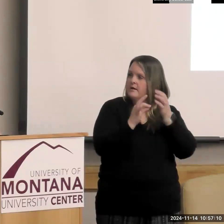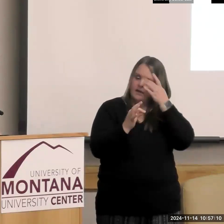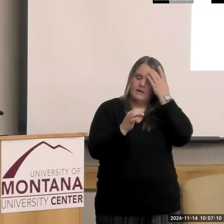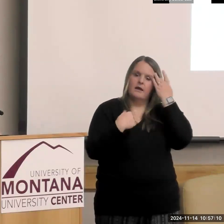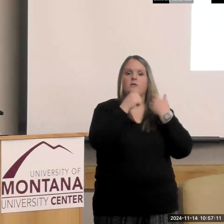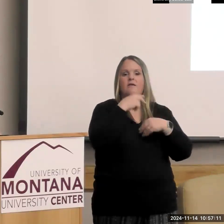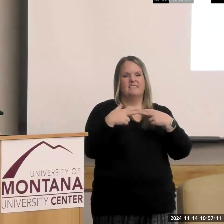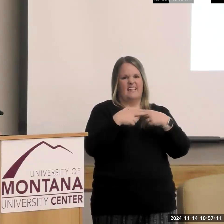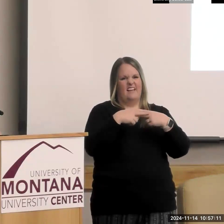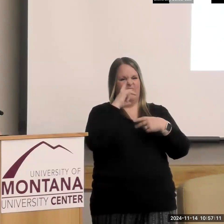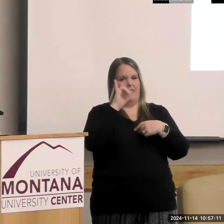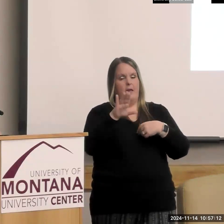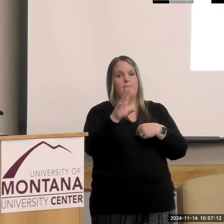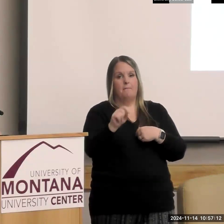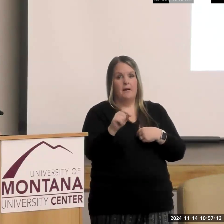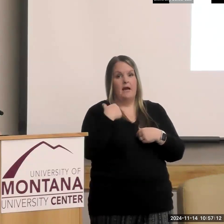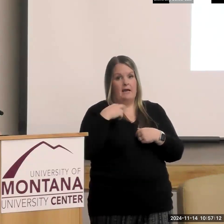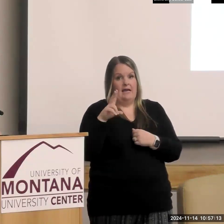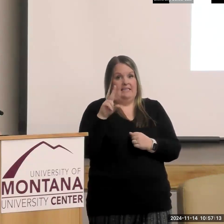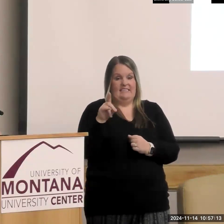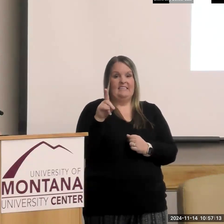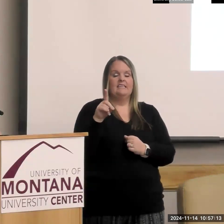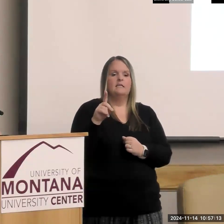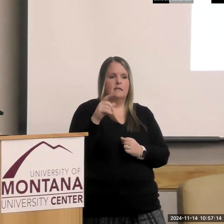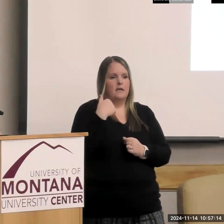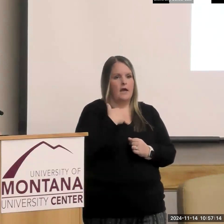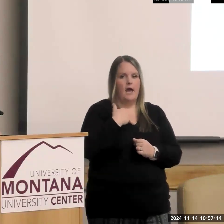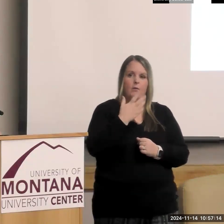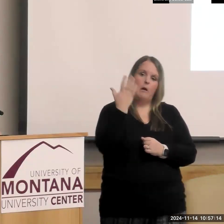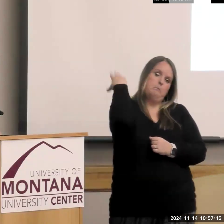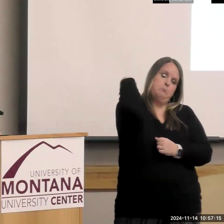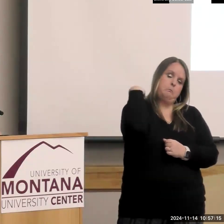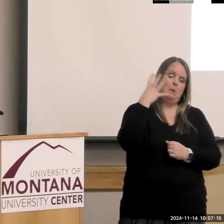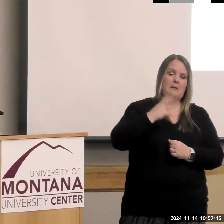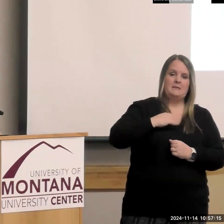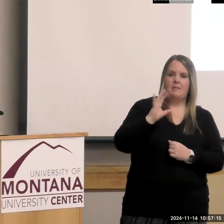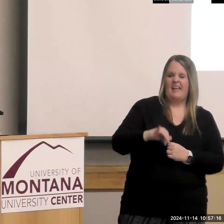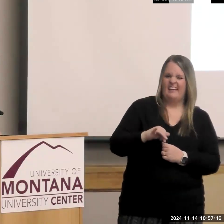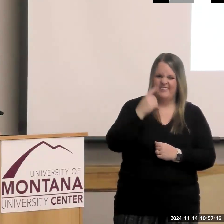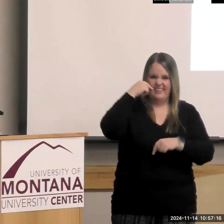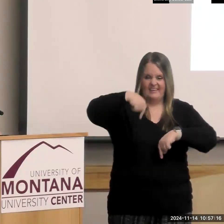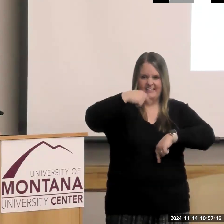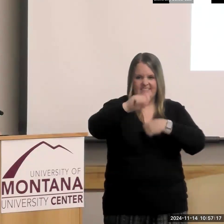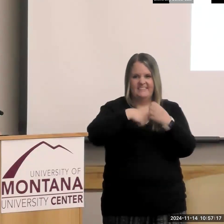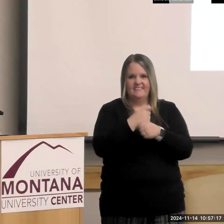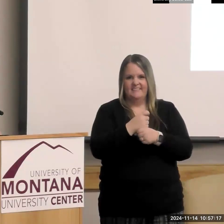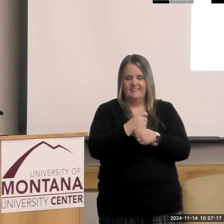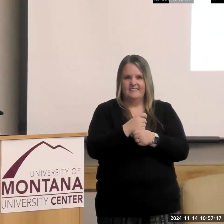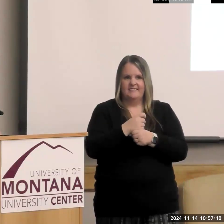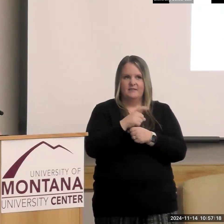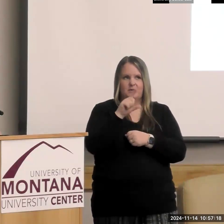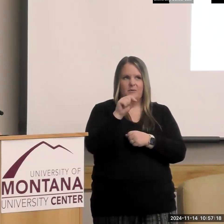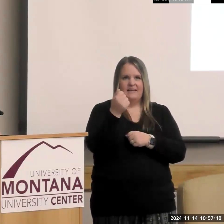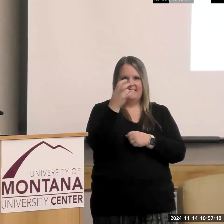but I actually, and I'll take the pat on the back for this one, in 2017,